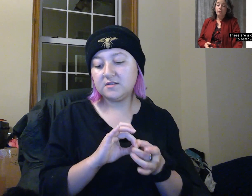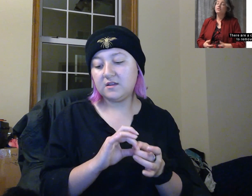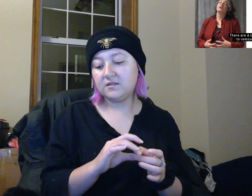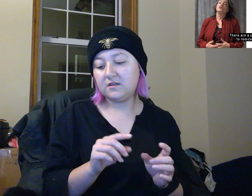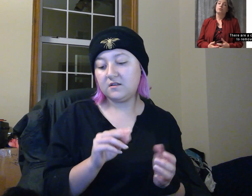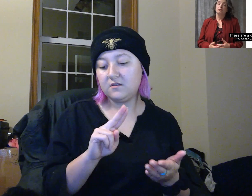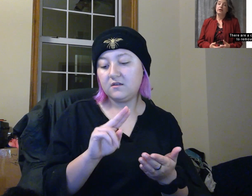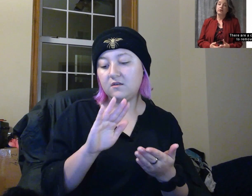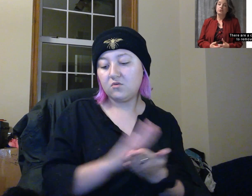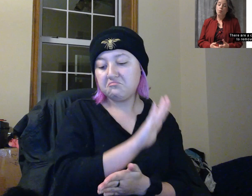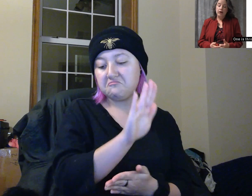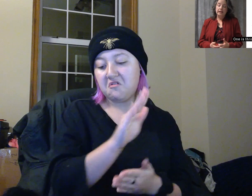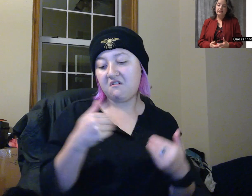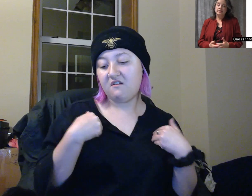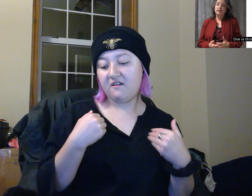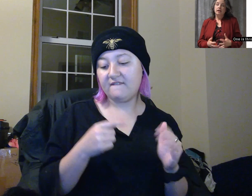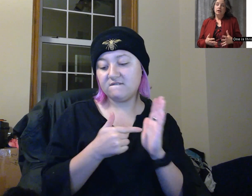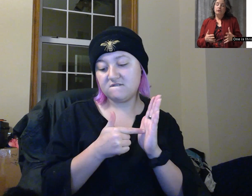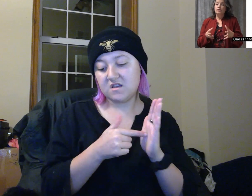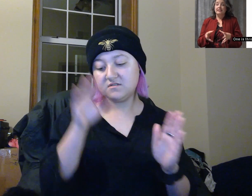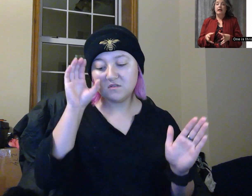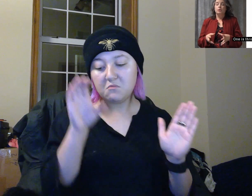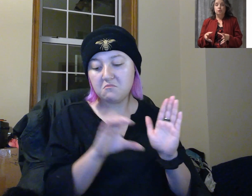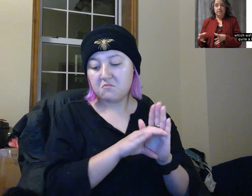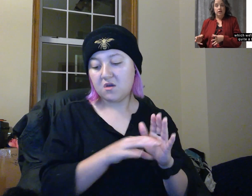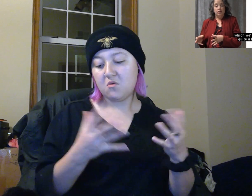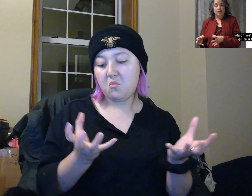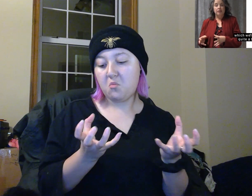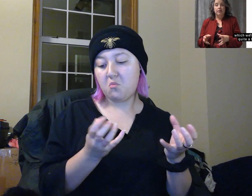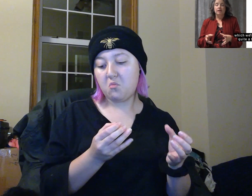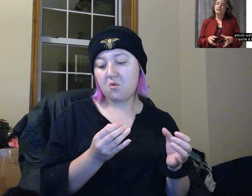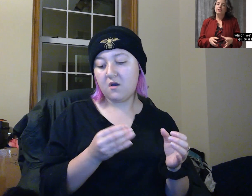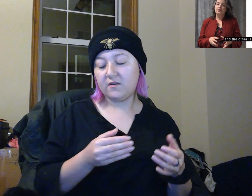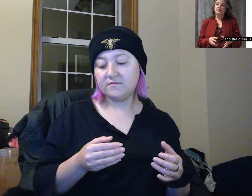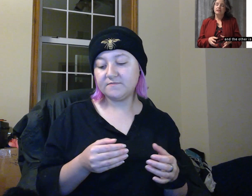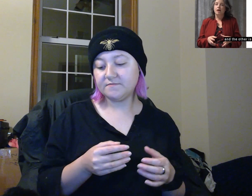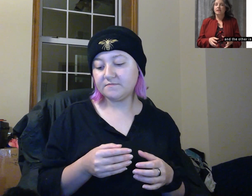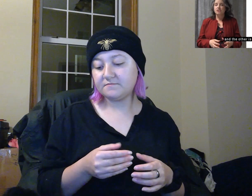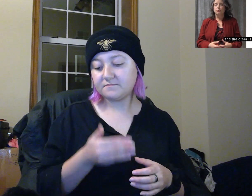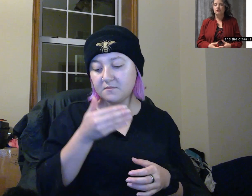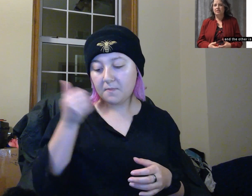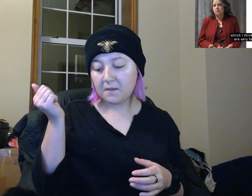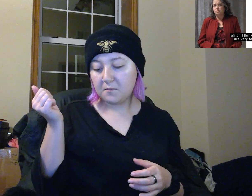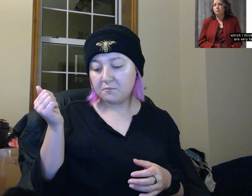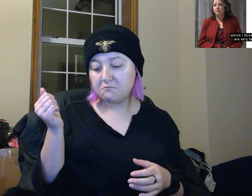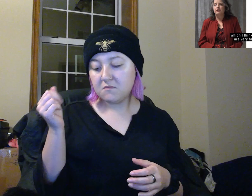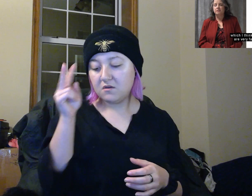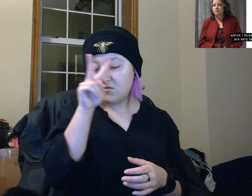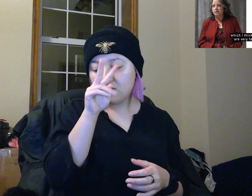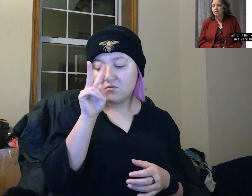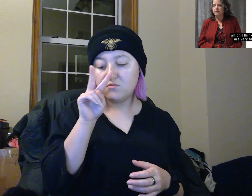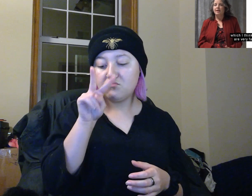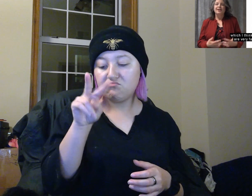There are a couple of ways to remove barriers. One is through design, which we'll be talking quite a bit about, and the other is accommodation, which I think most people are